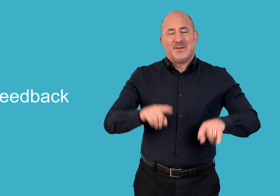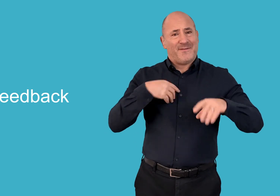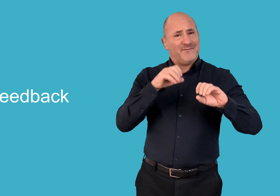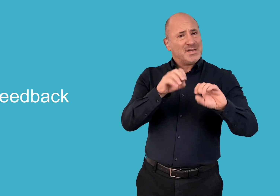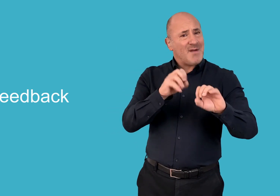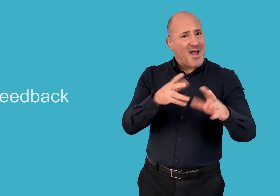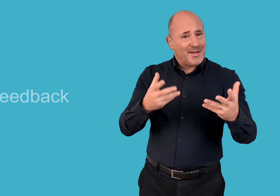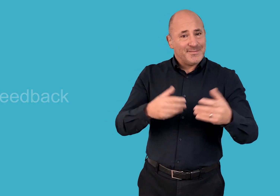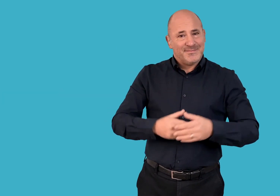Feedback.